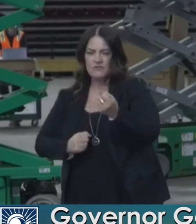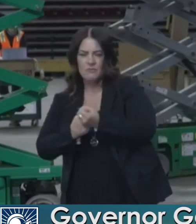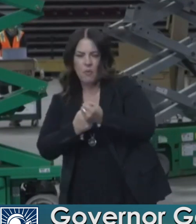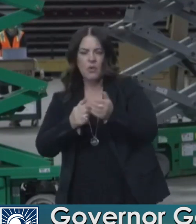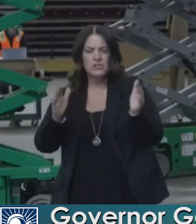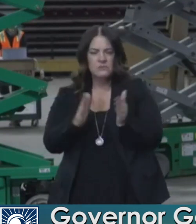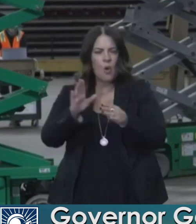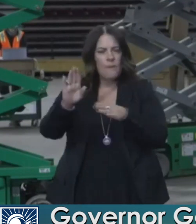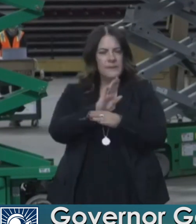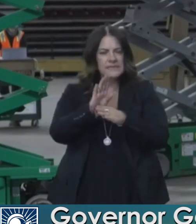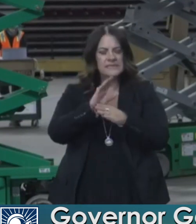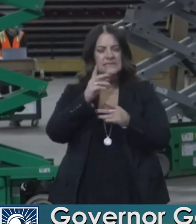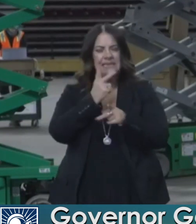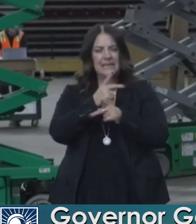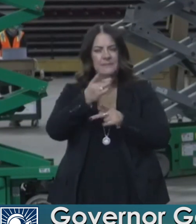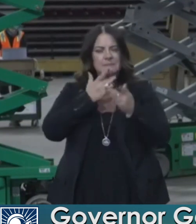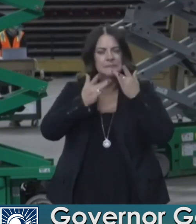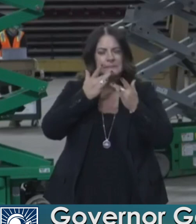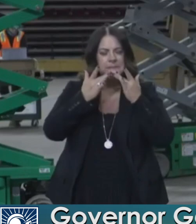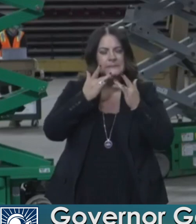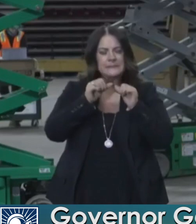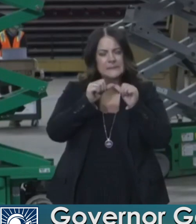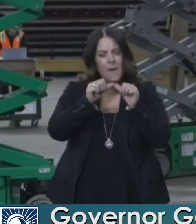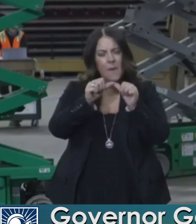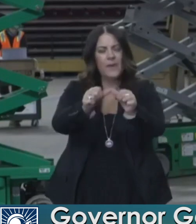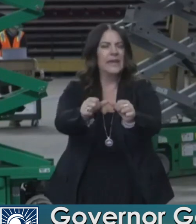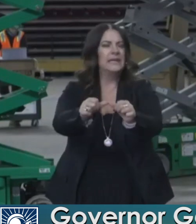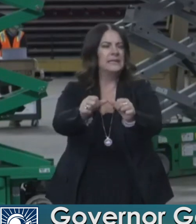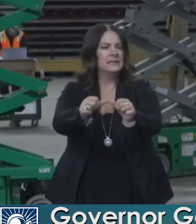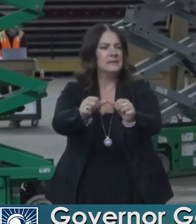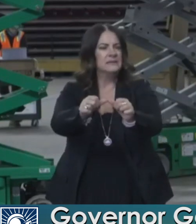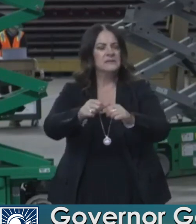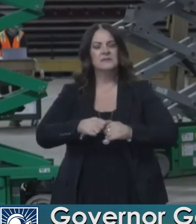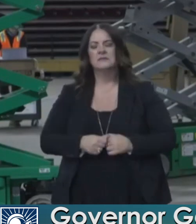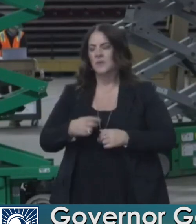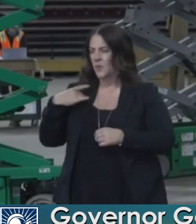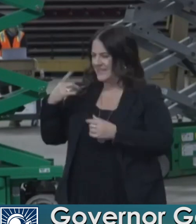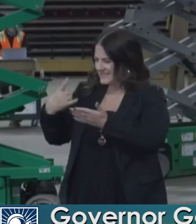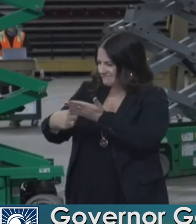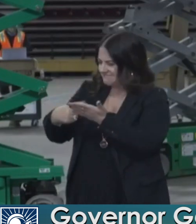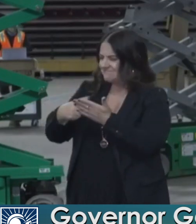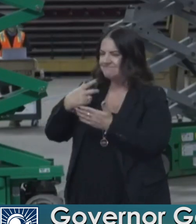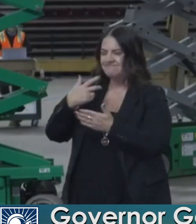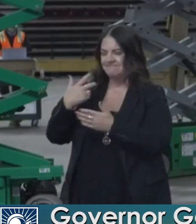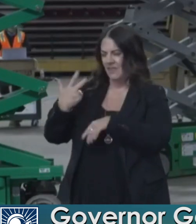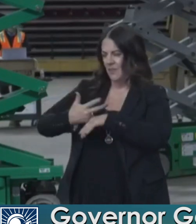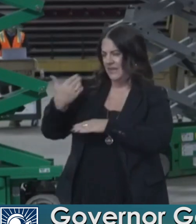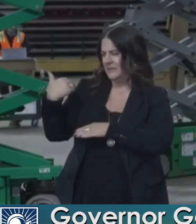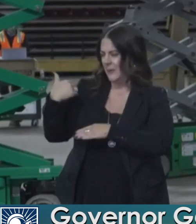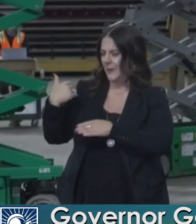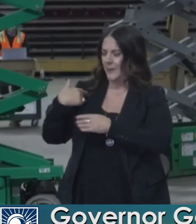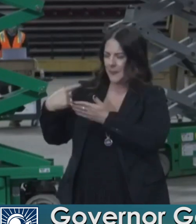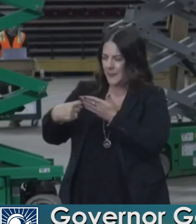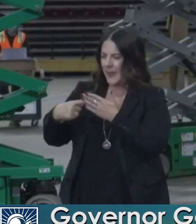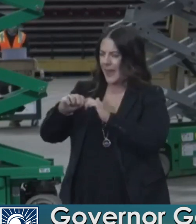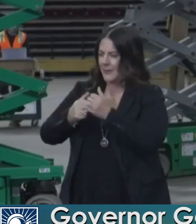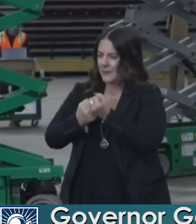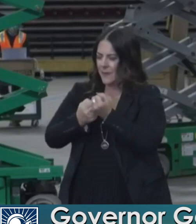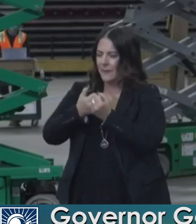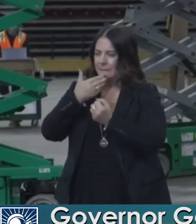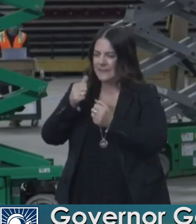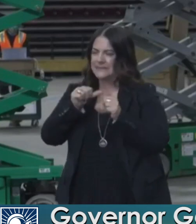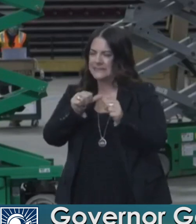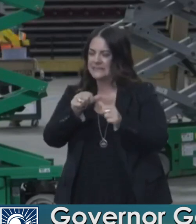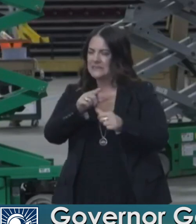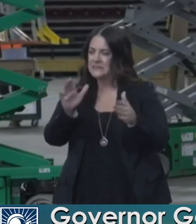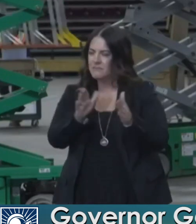this very challenging period of time. We talked a lot about that 72 hours ago in terms of our small business supports. But ultimately,